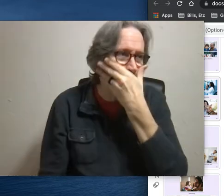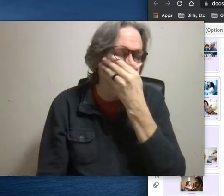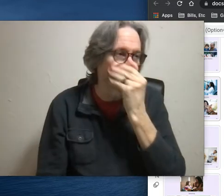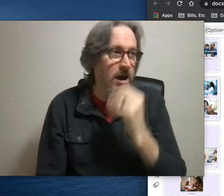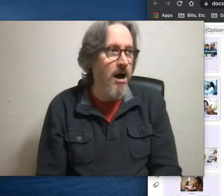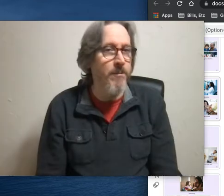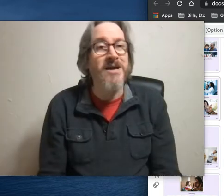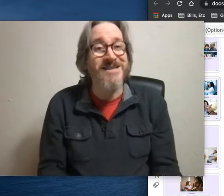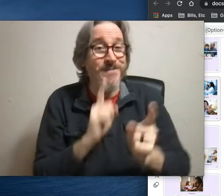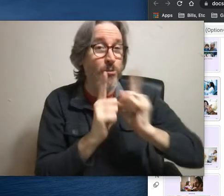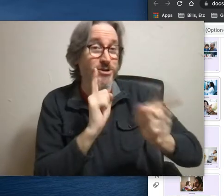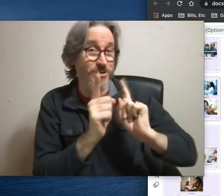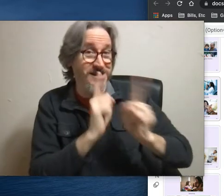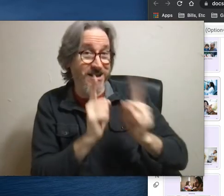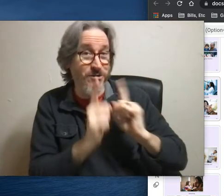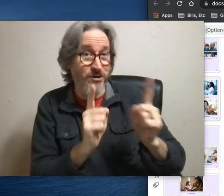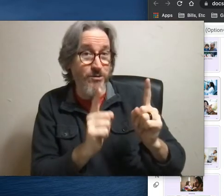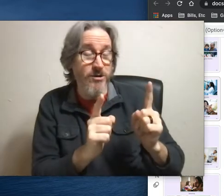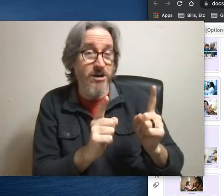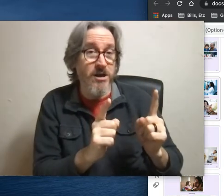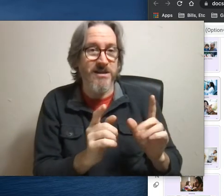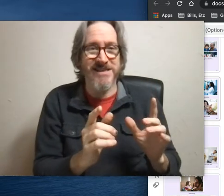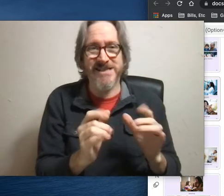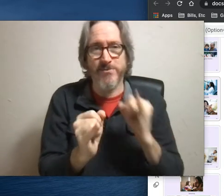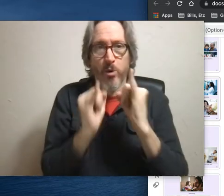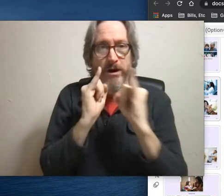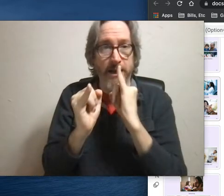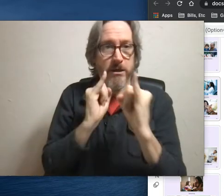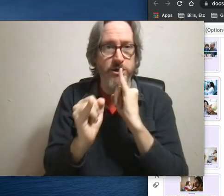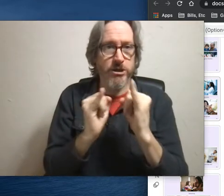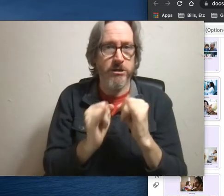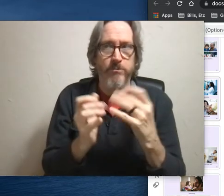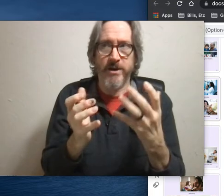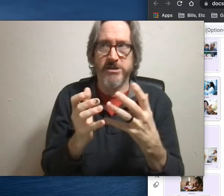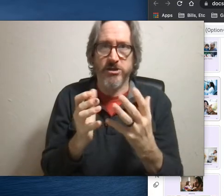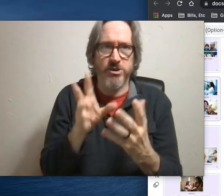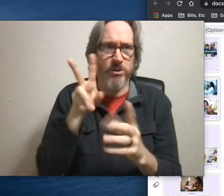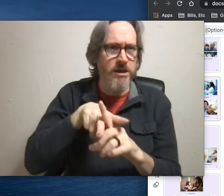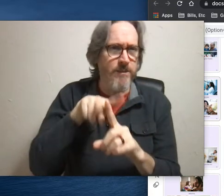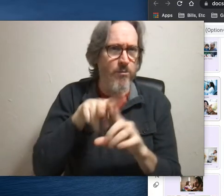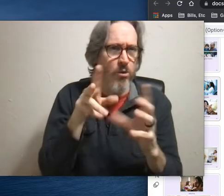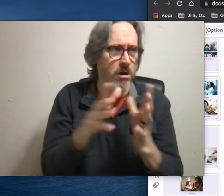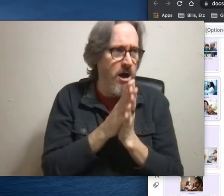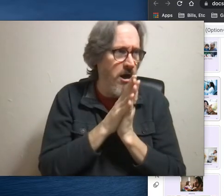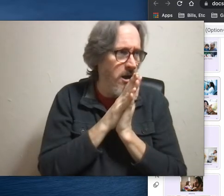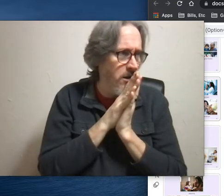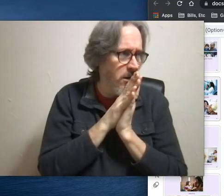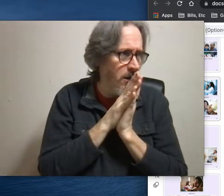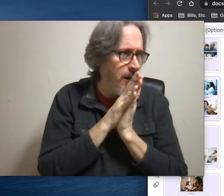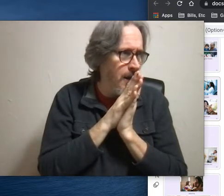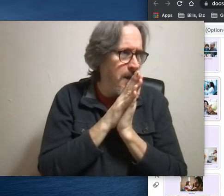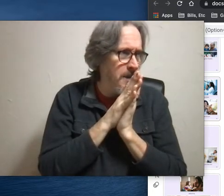eyes. Some people will do this interview. This is more English, but it's also a little bit more